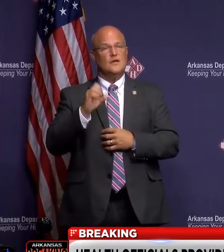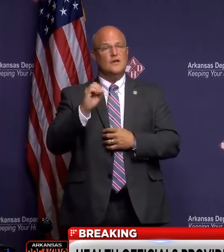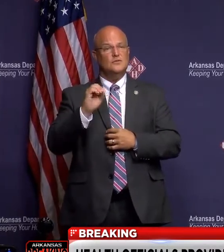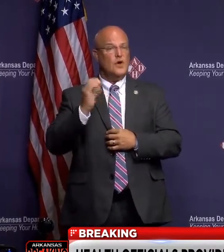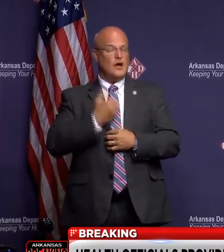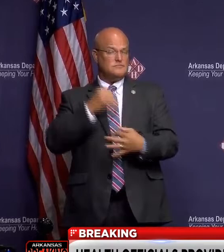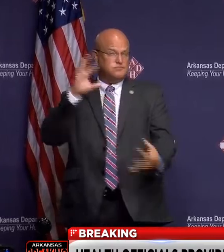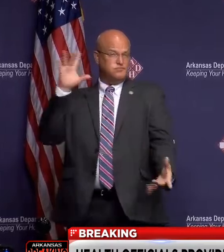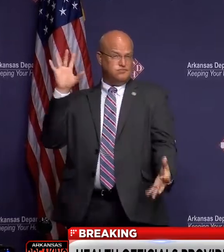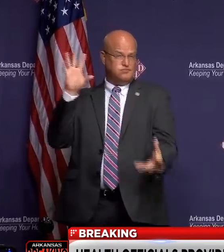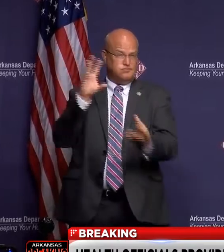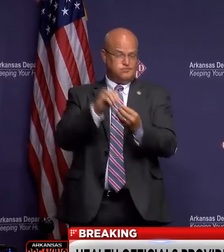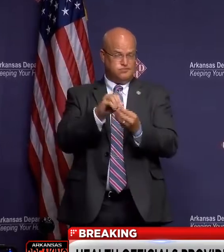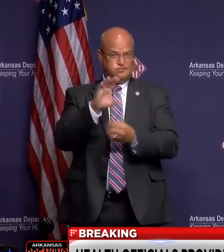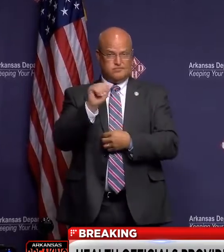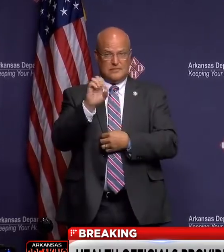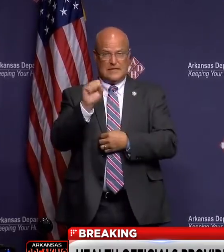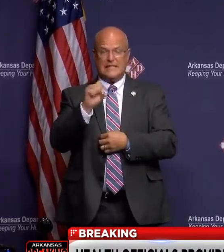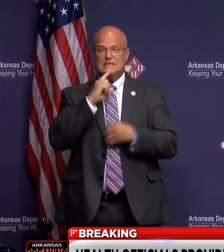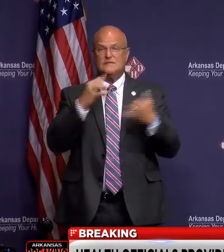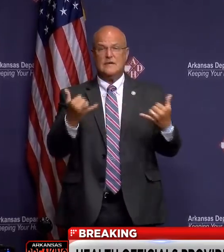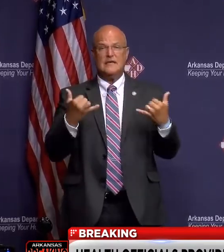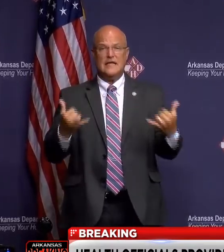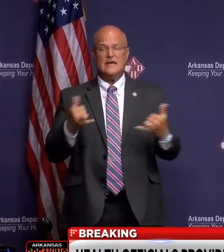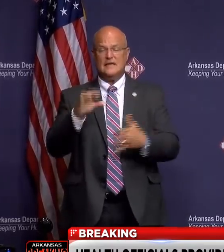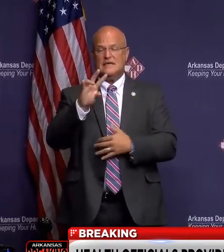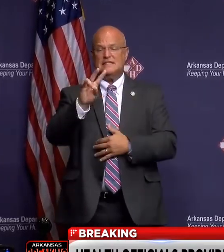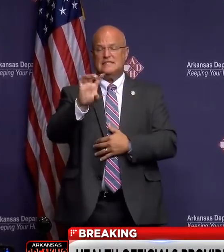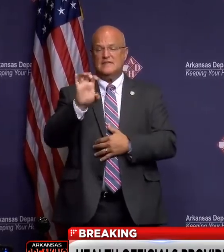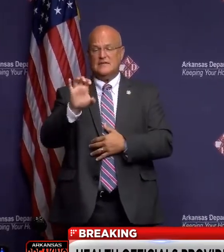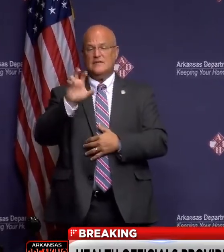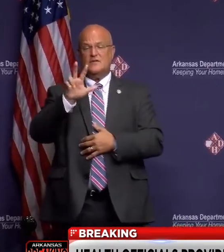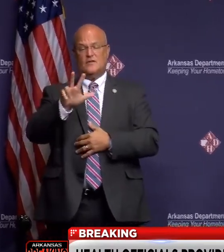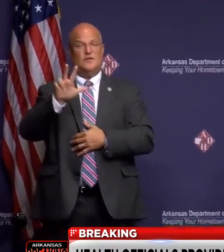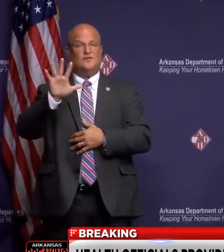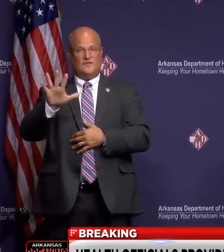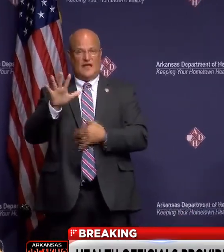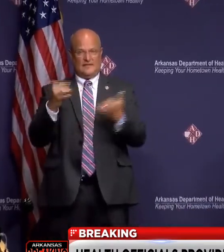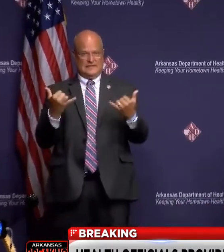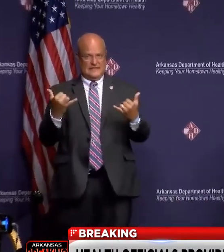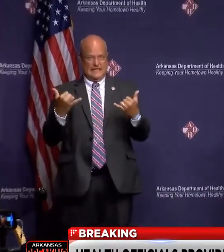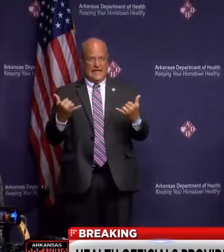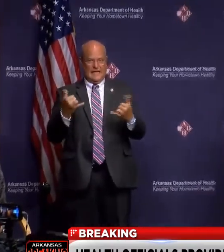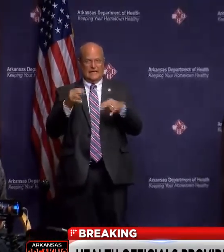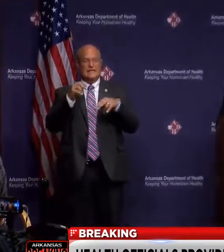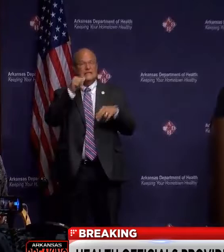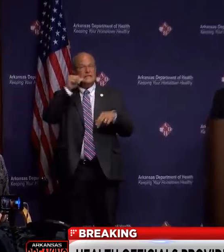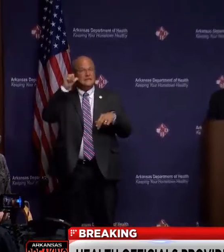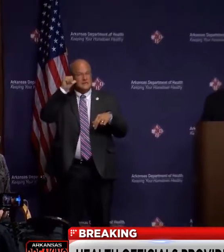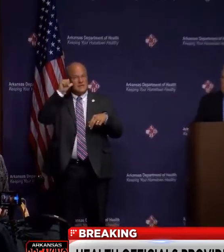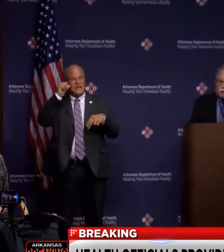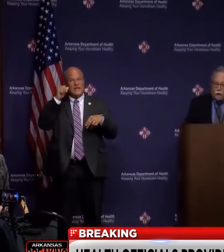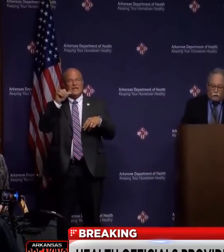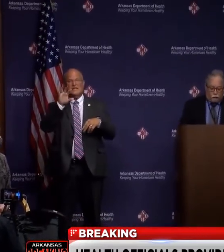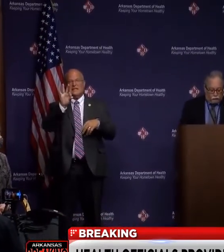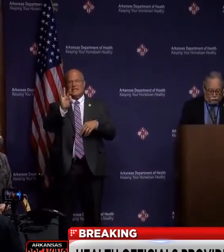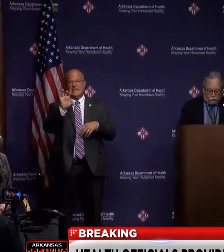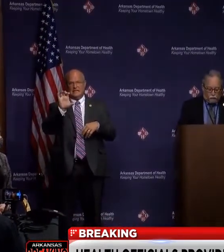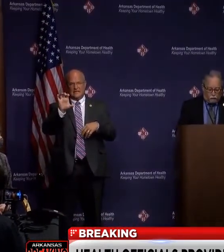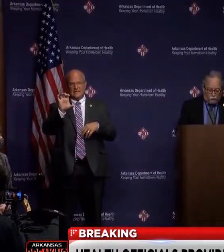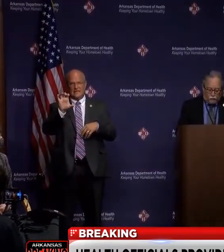Our total number of cases is 735. This is a decrease from yesterday, where we were at